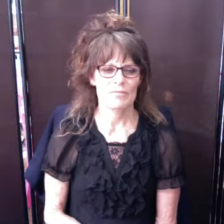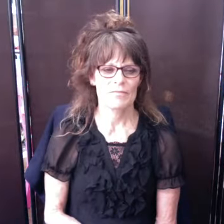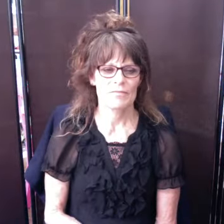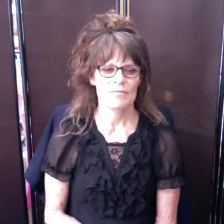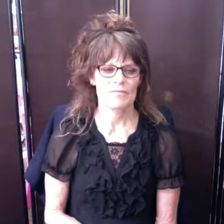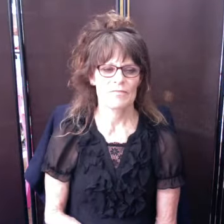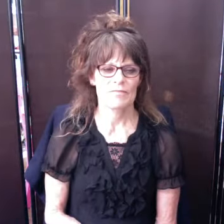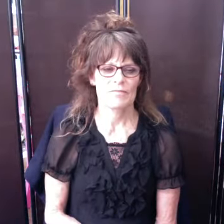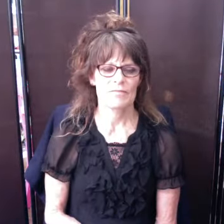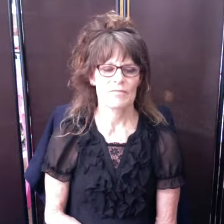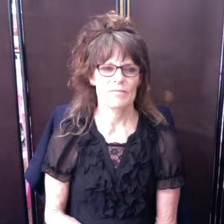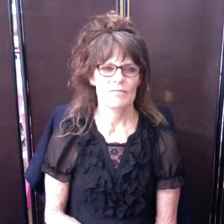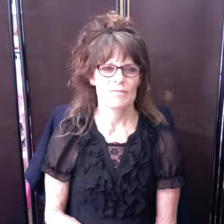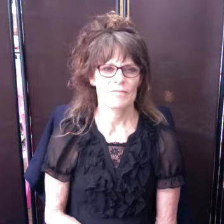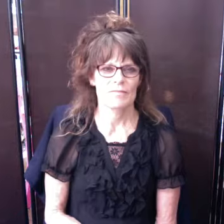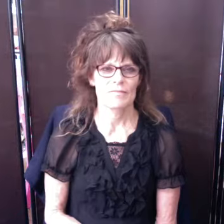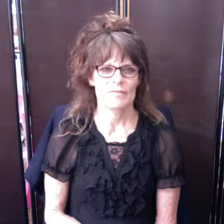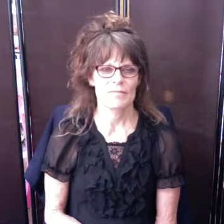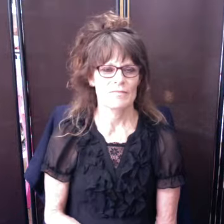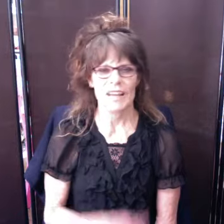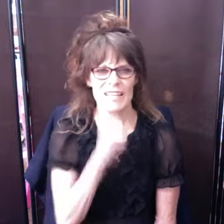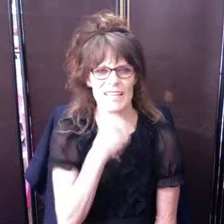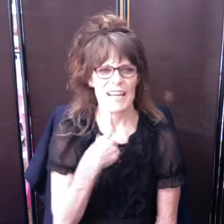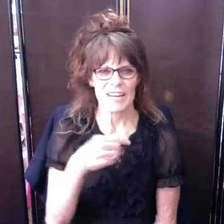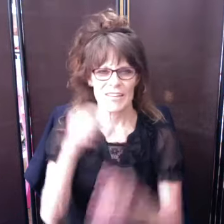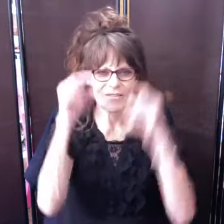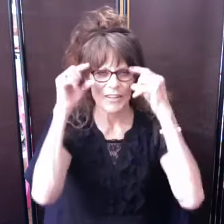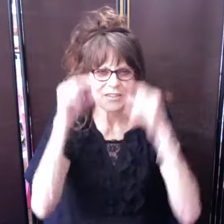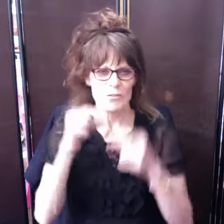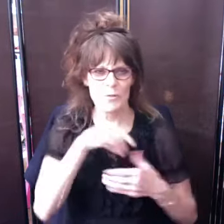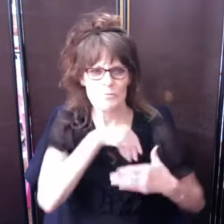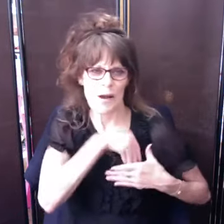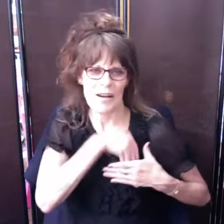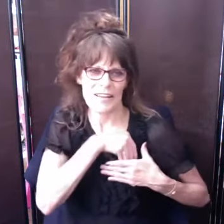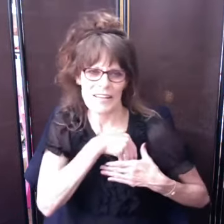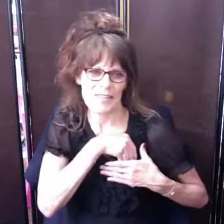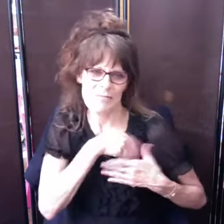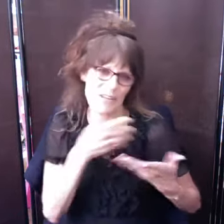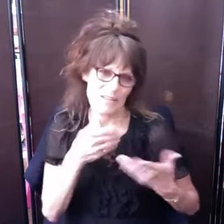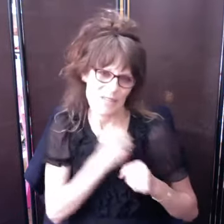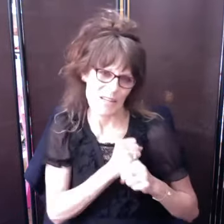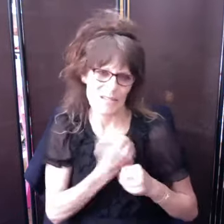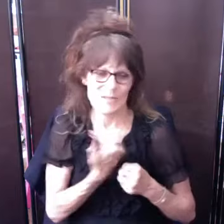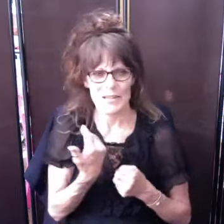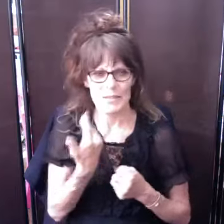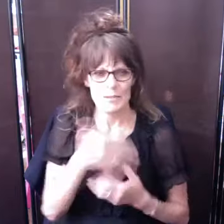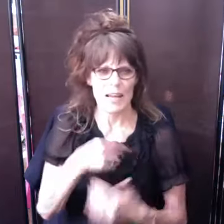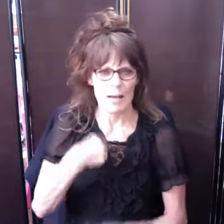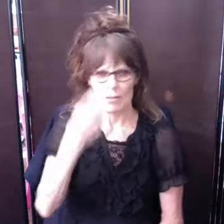The only thing I didn't have was horn rim glasses and pocket protector, but other than that, it was pretty bad. And so we went to a senior